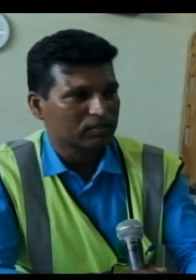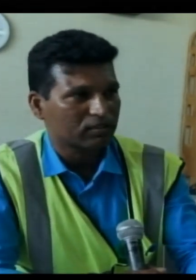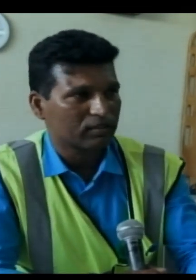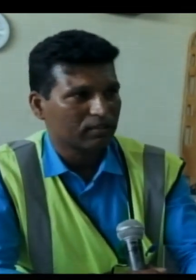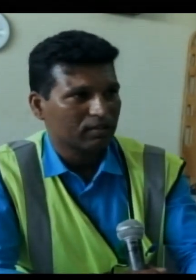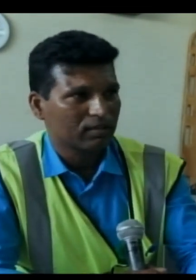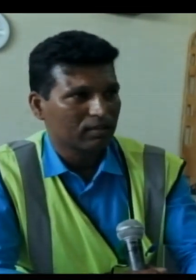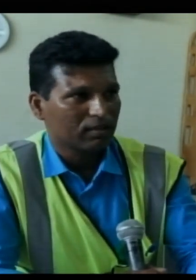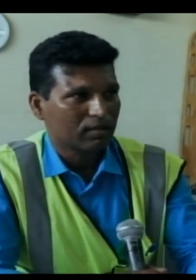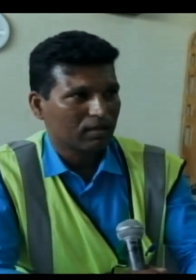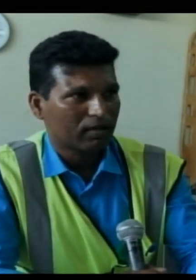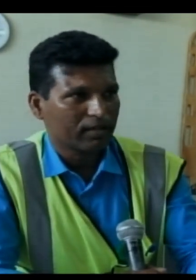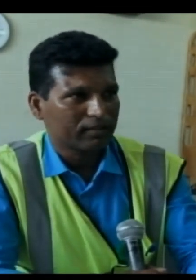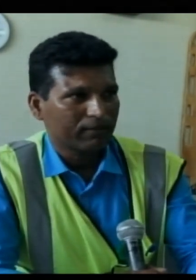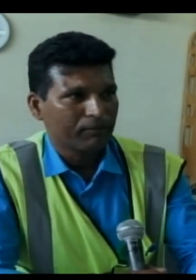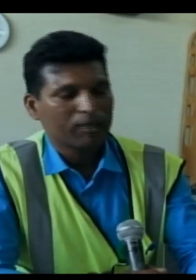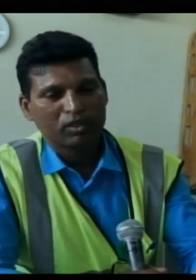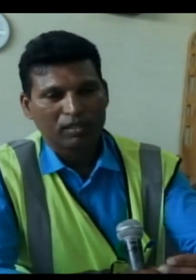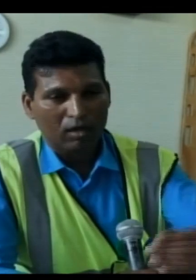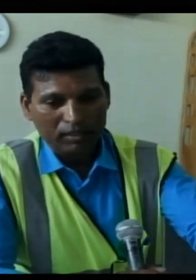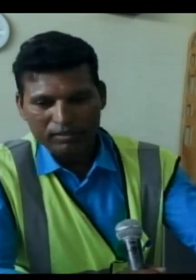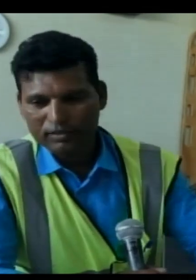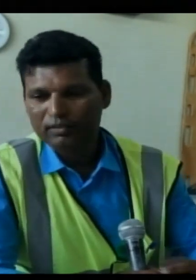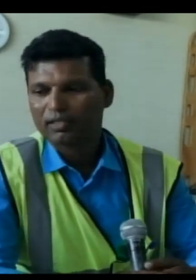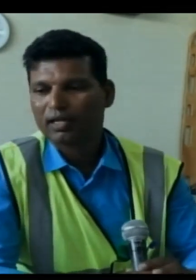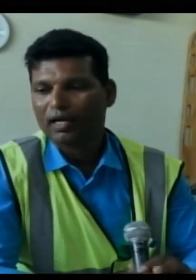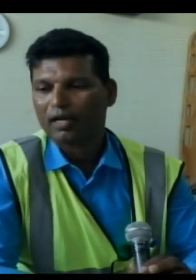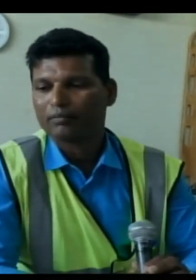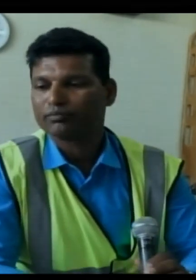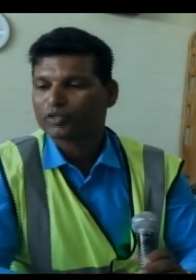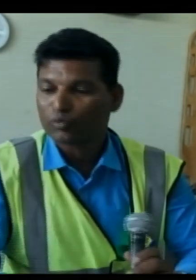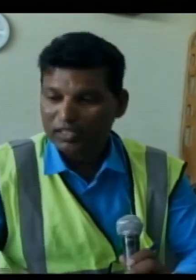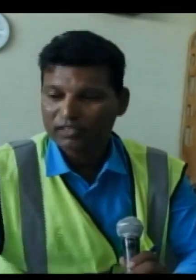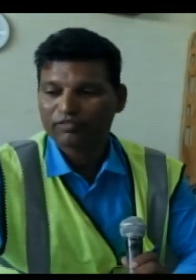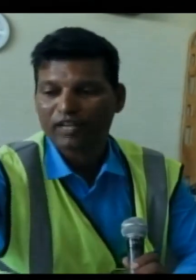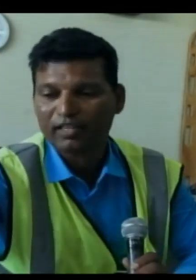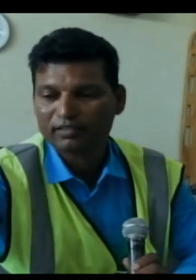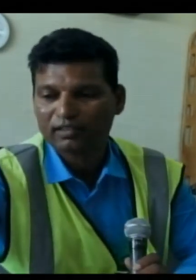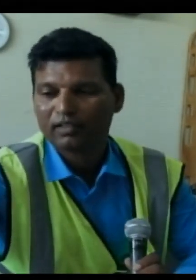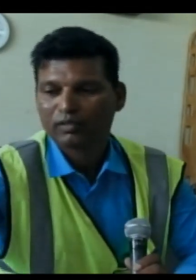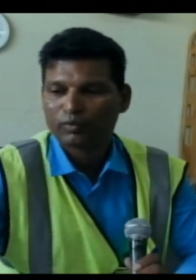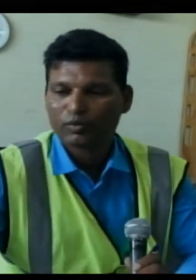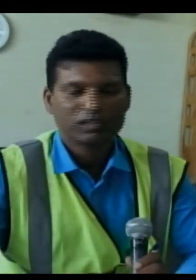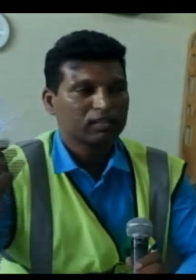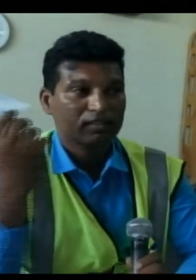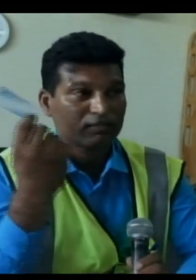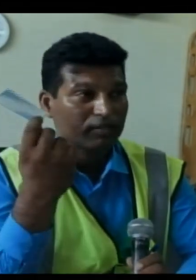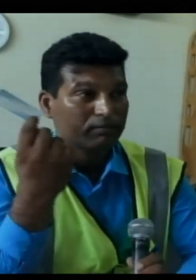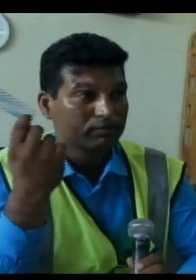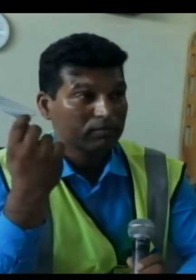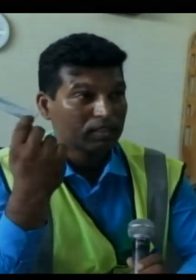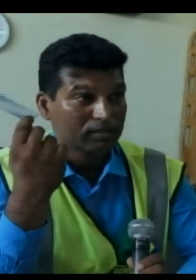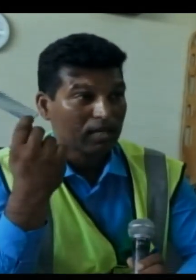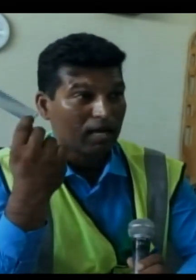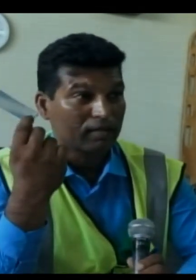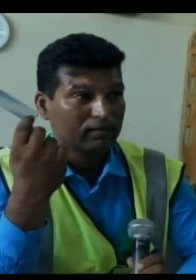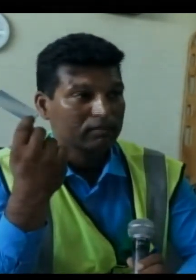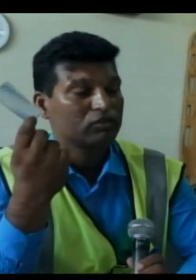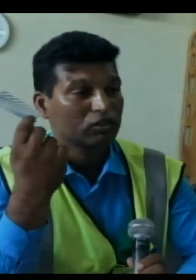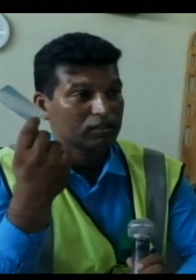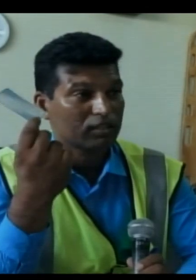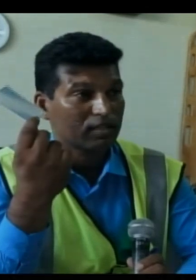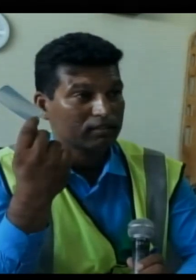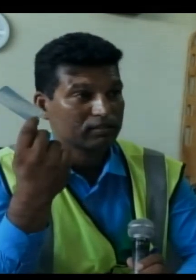immediate concern. All right? But the others, the rest of the flight, we would still give them this